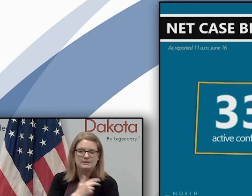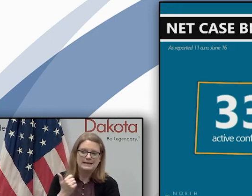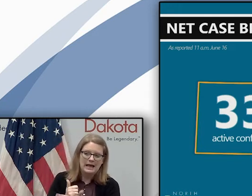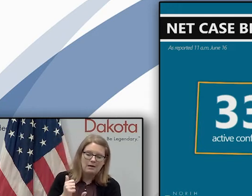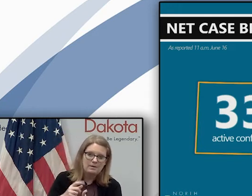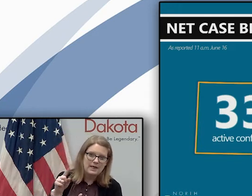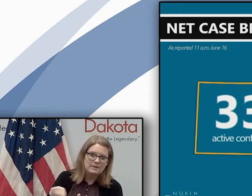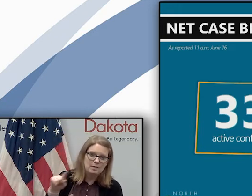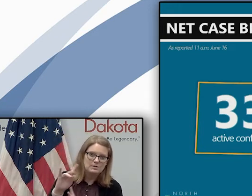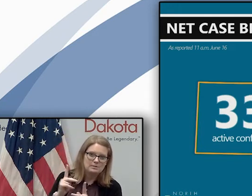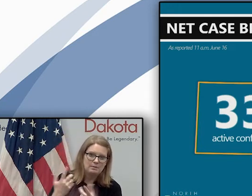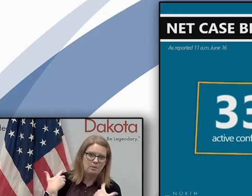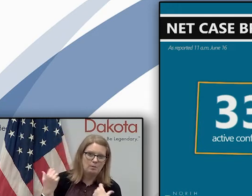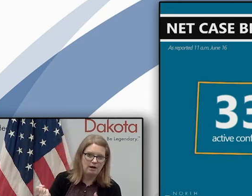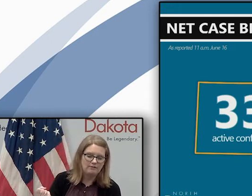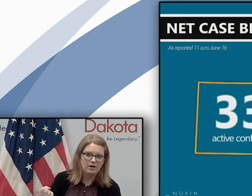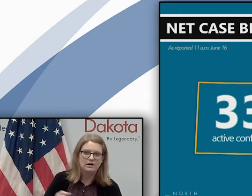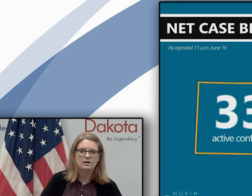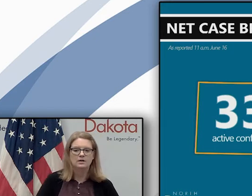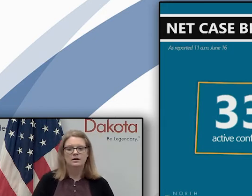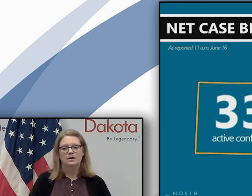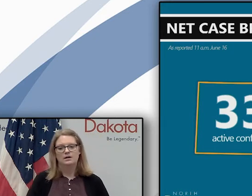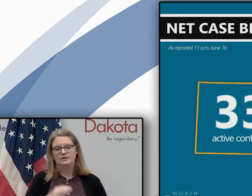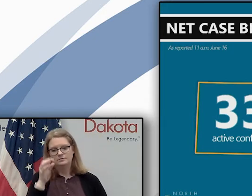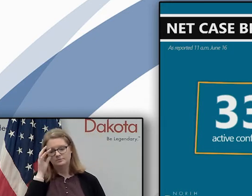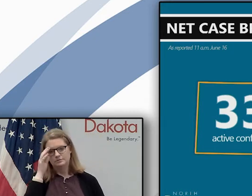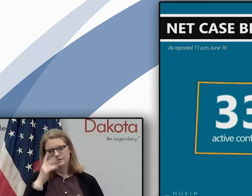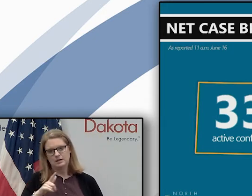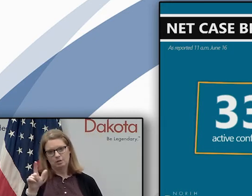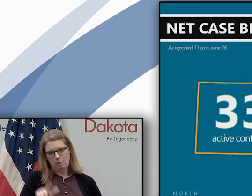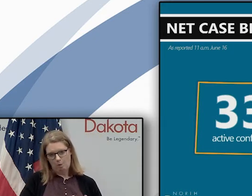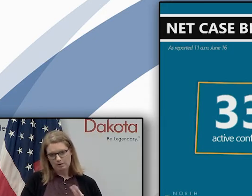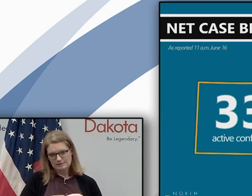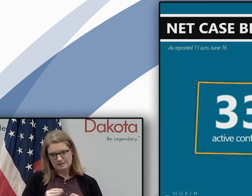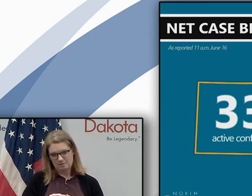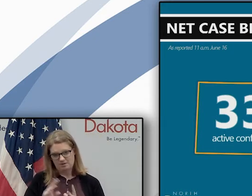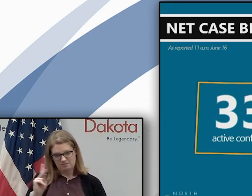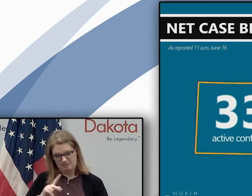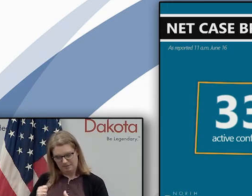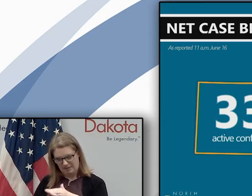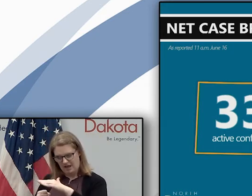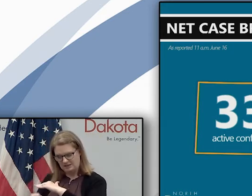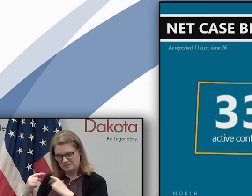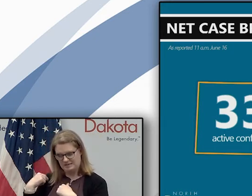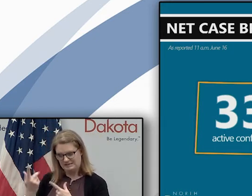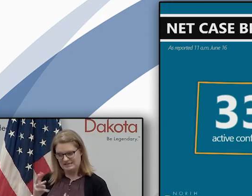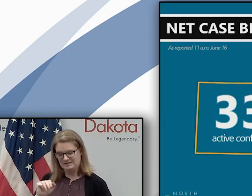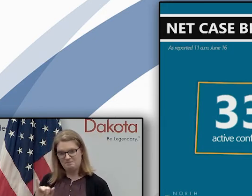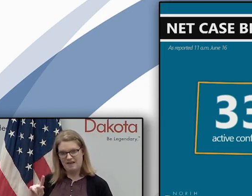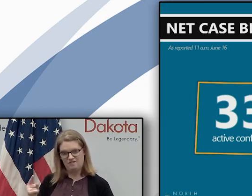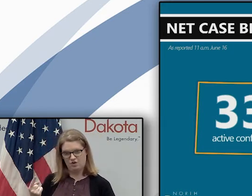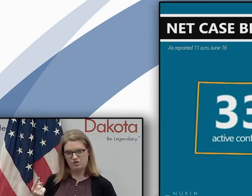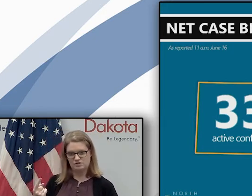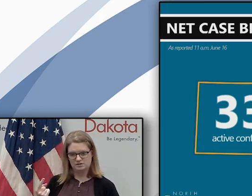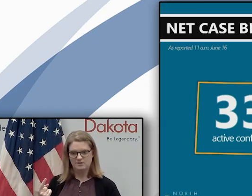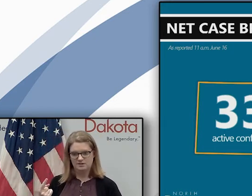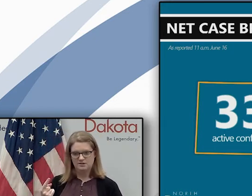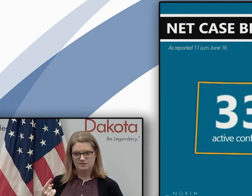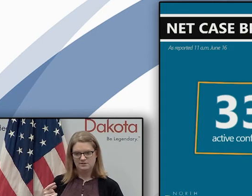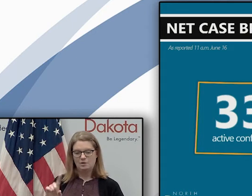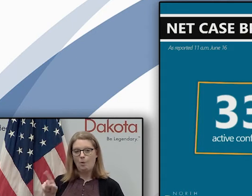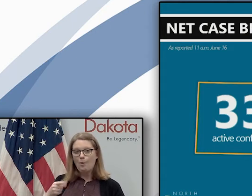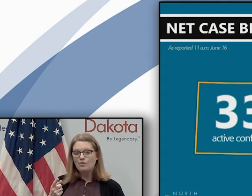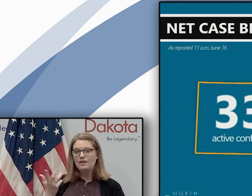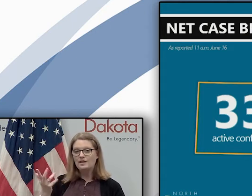recover. We've got a lowest number of hospitalizations since May 1st, the lowest number in about 6 weeks, and that's fantastic.